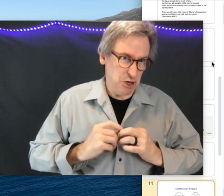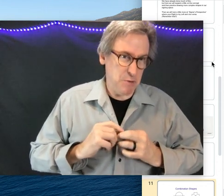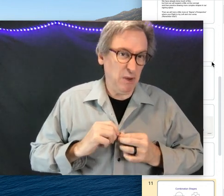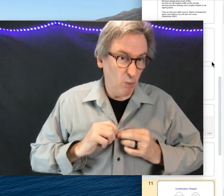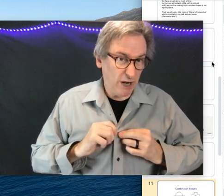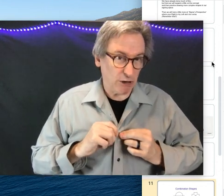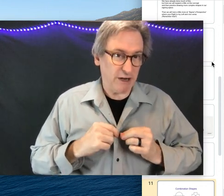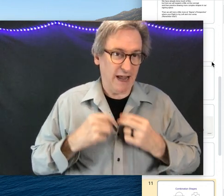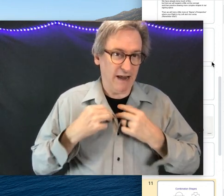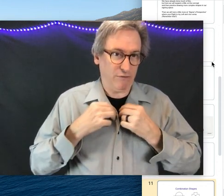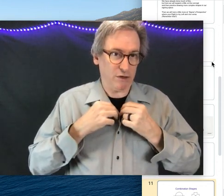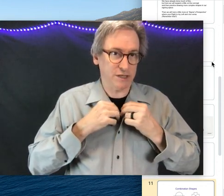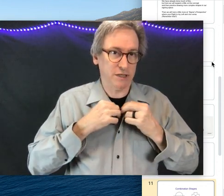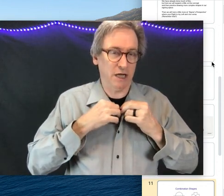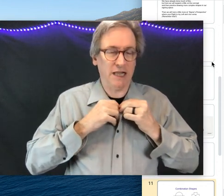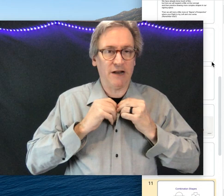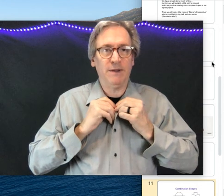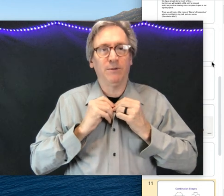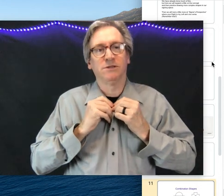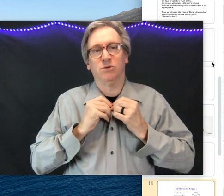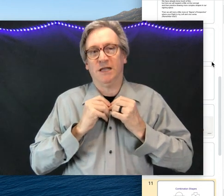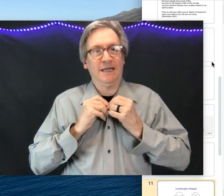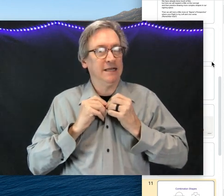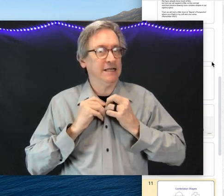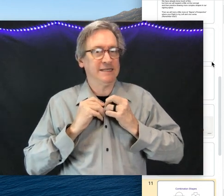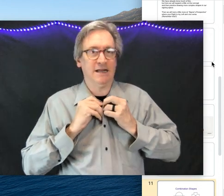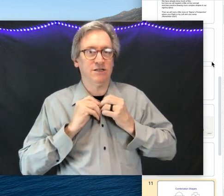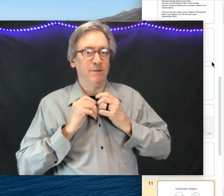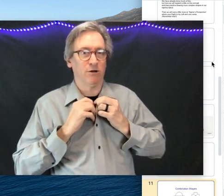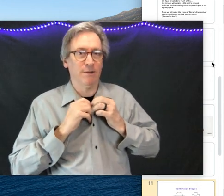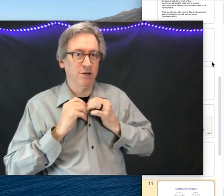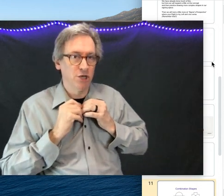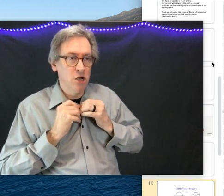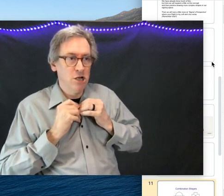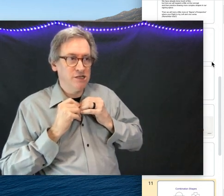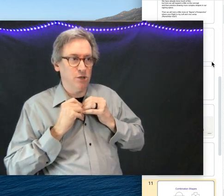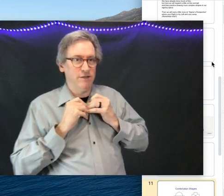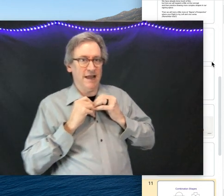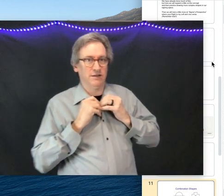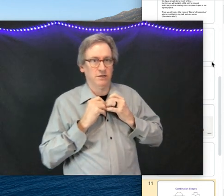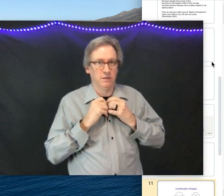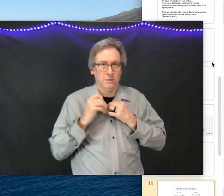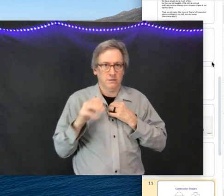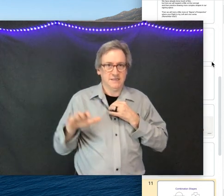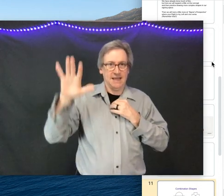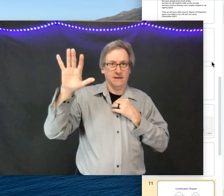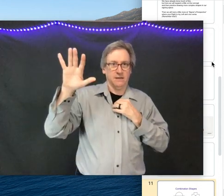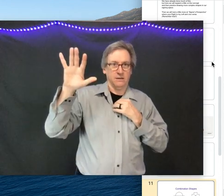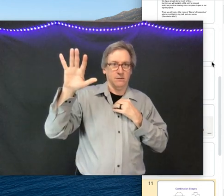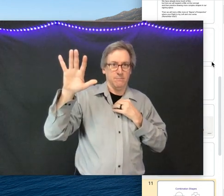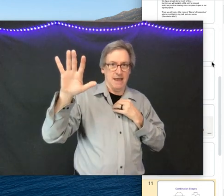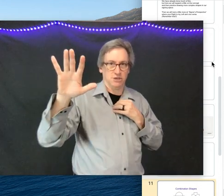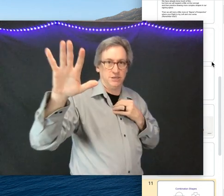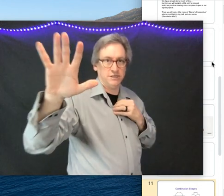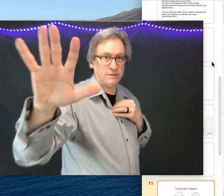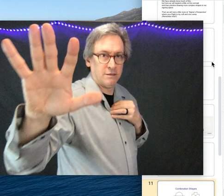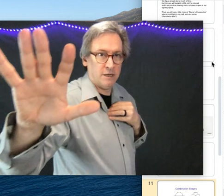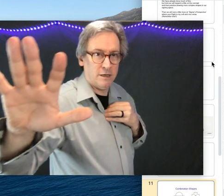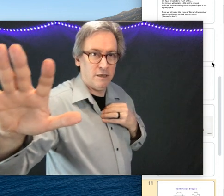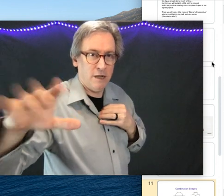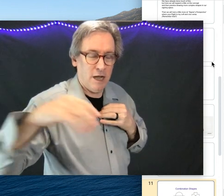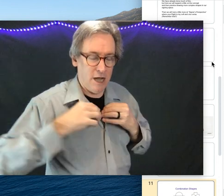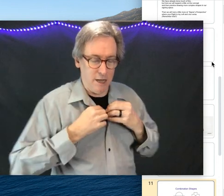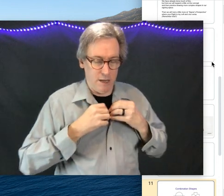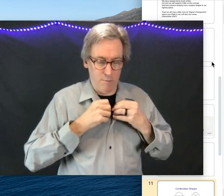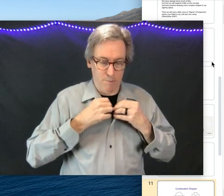It's going to be weird at first. A lot of people don't like it and they set it to mirror image so that this hand matches.